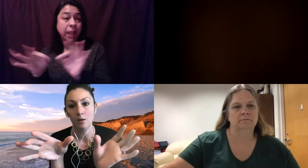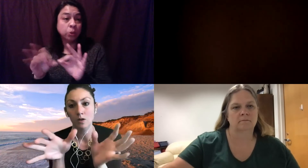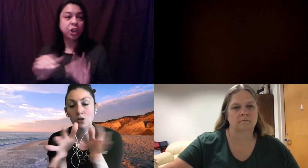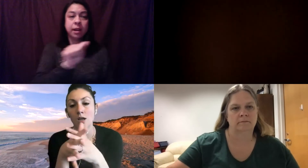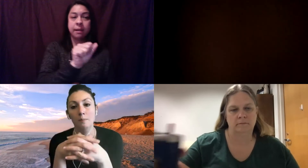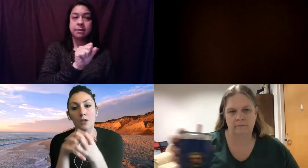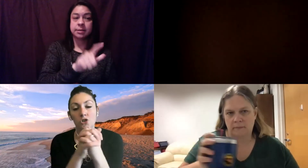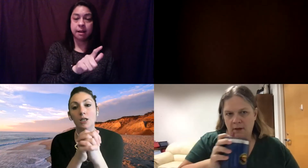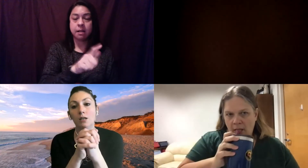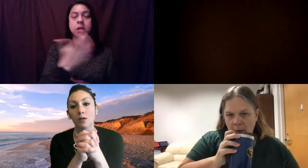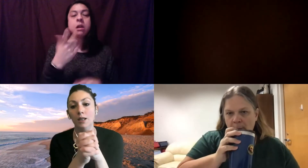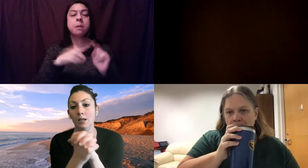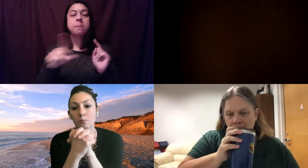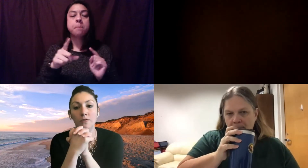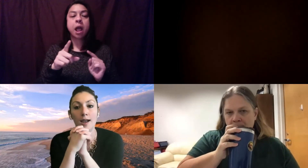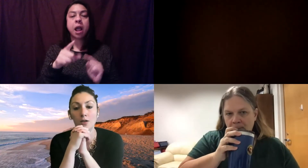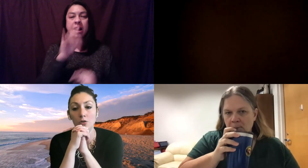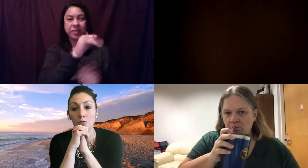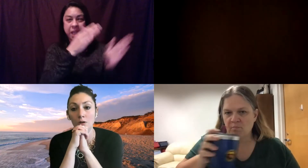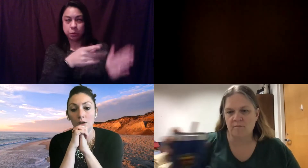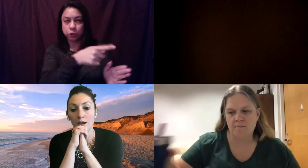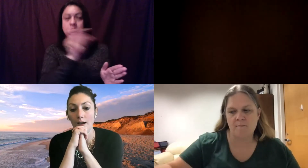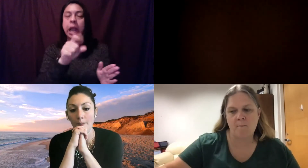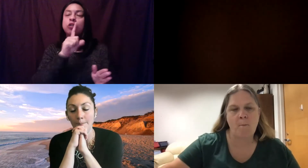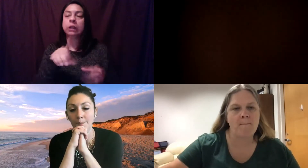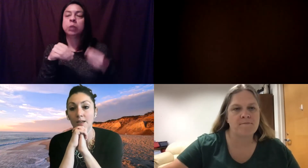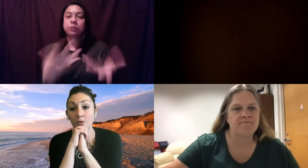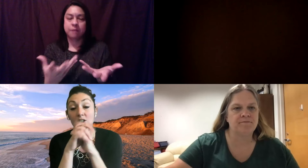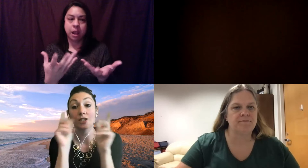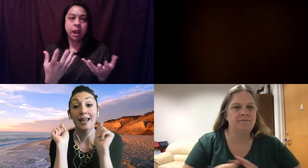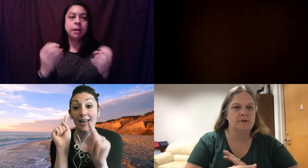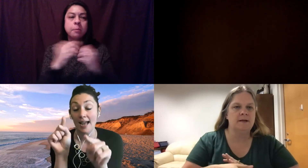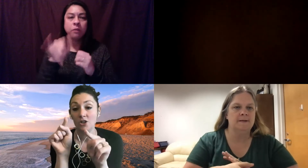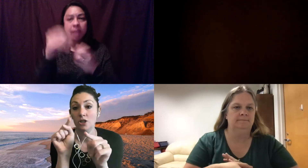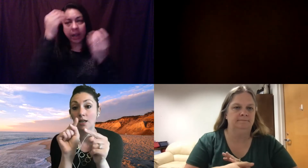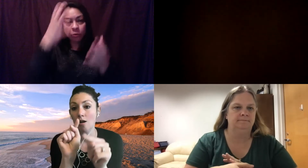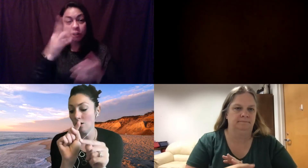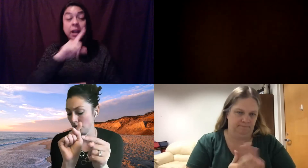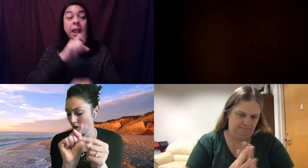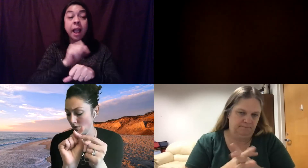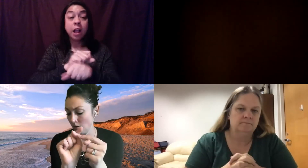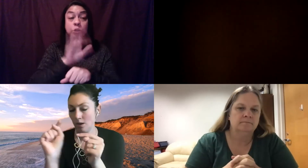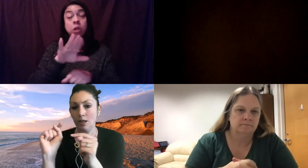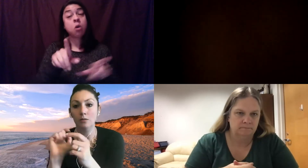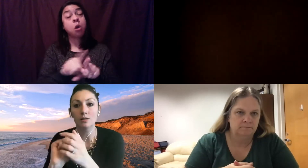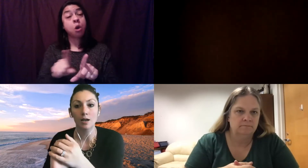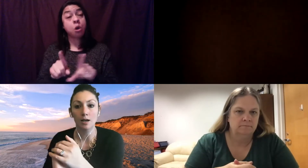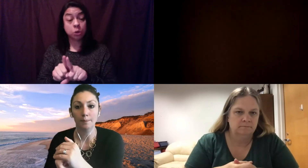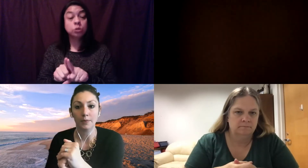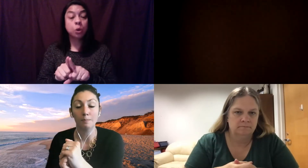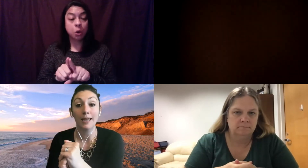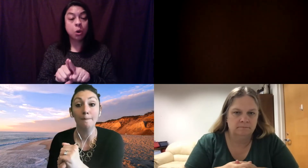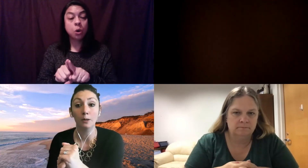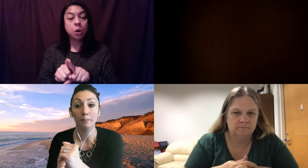Sign Language, but she can really provide you the information. And actually also there was